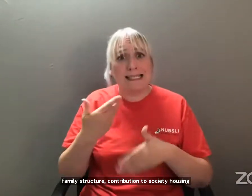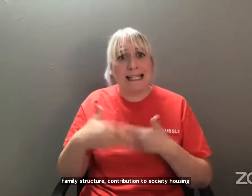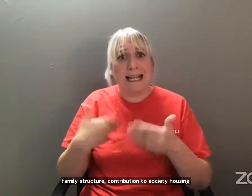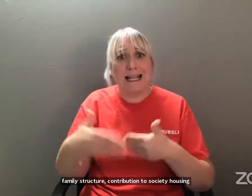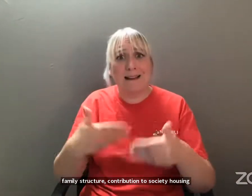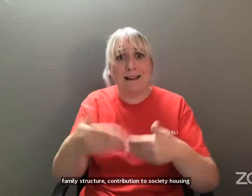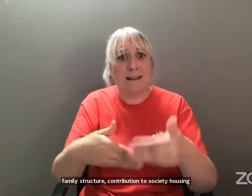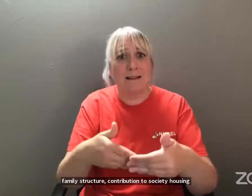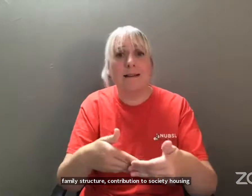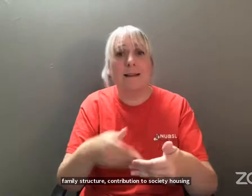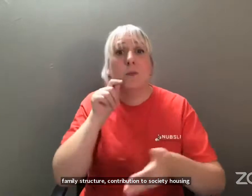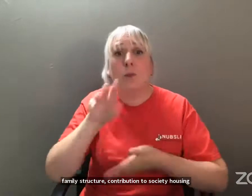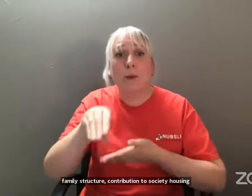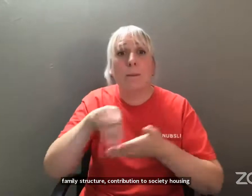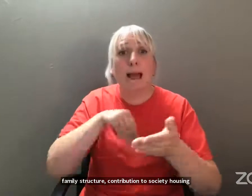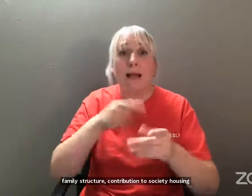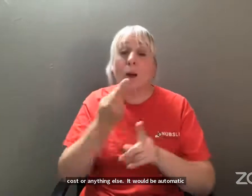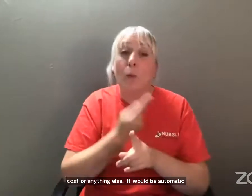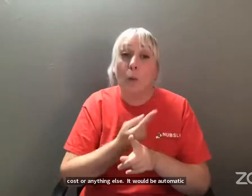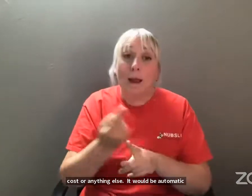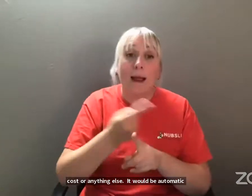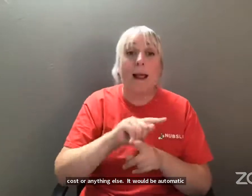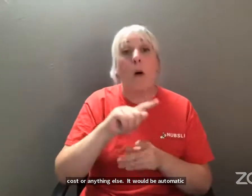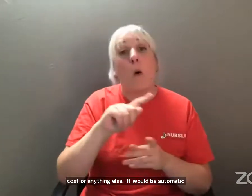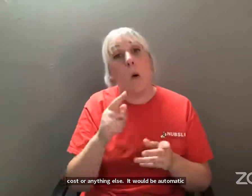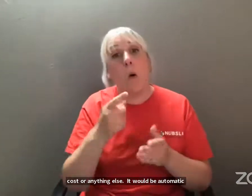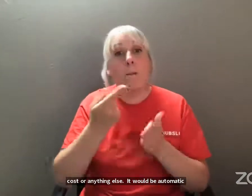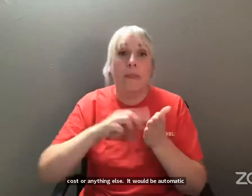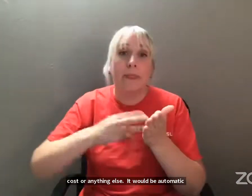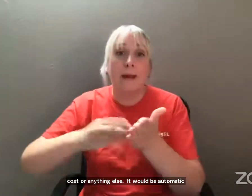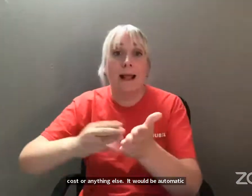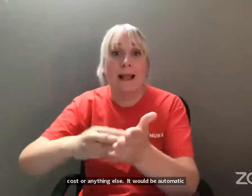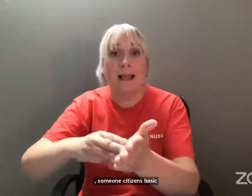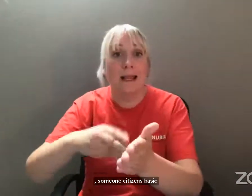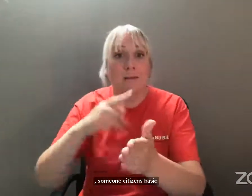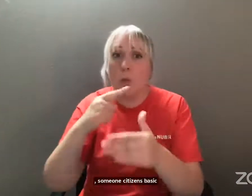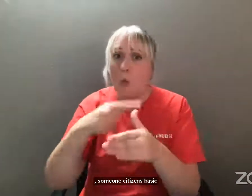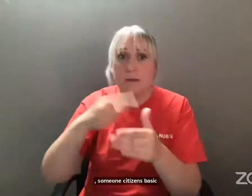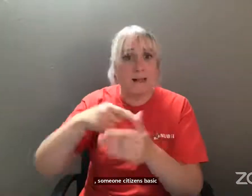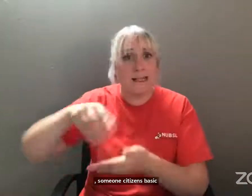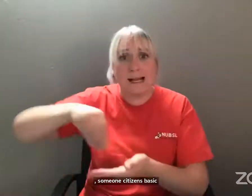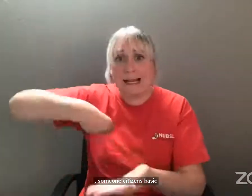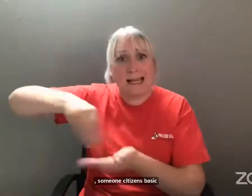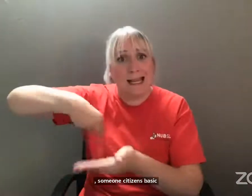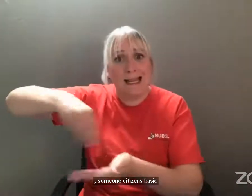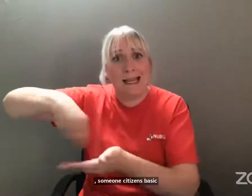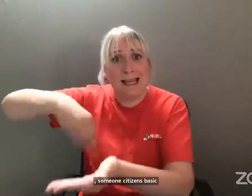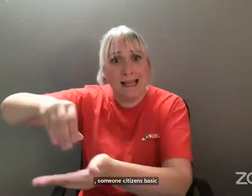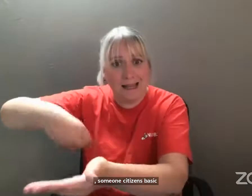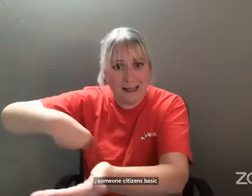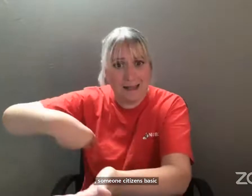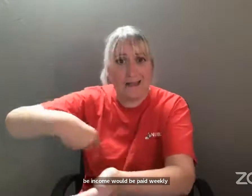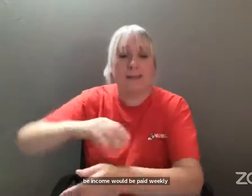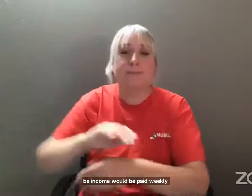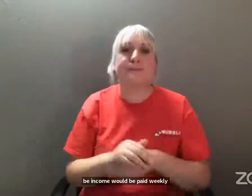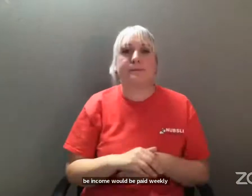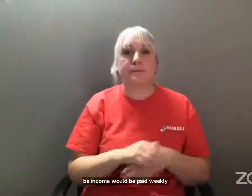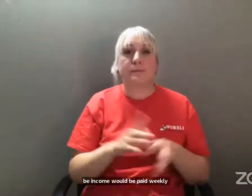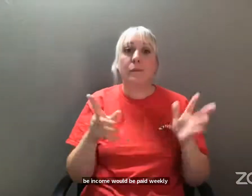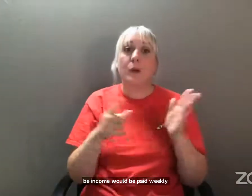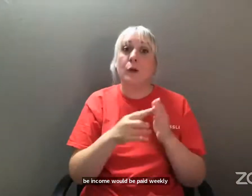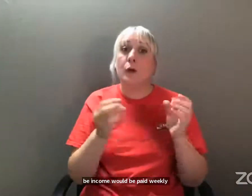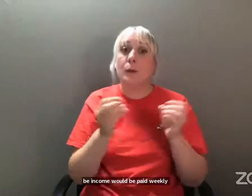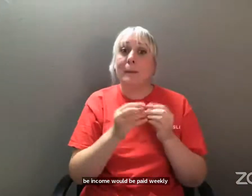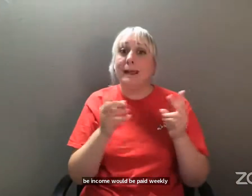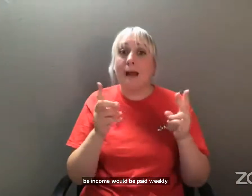income would be paid weekly or monthly automatically. Not withdrawable. Citizens' basic income would